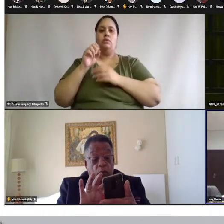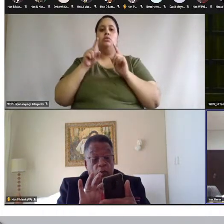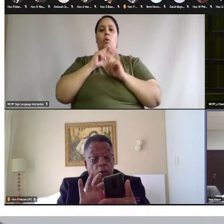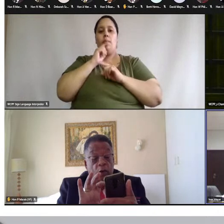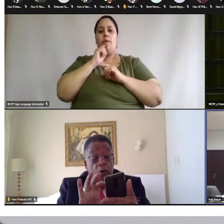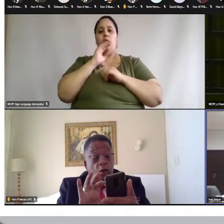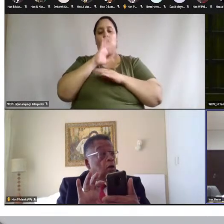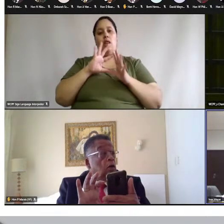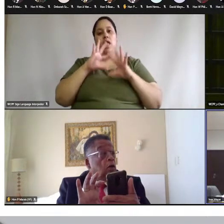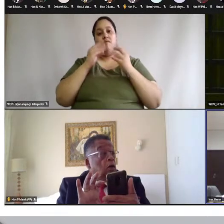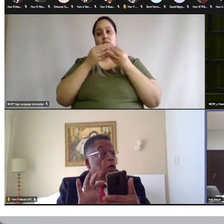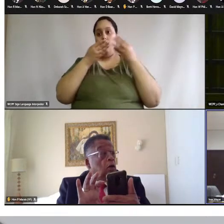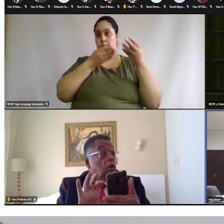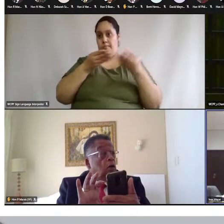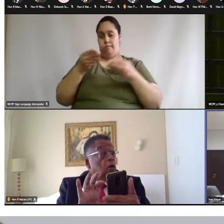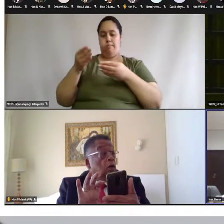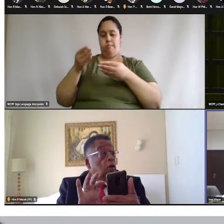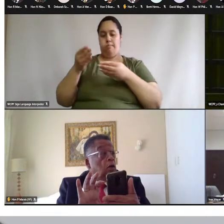board.